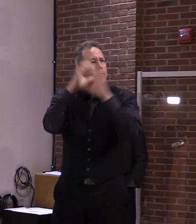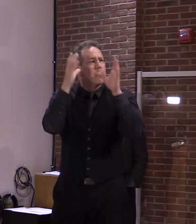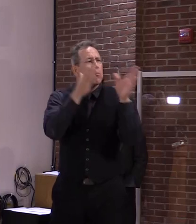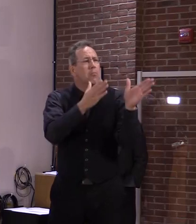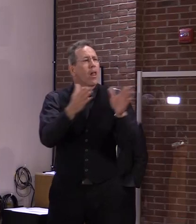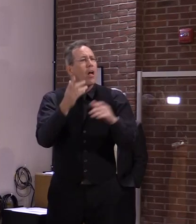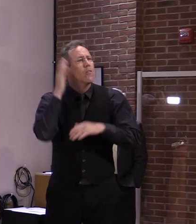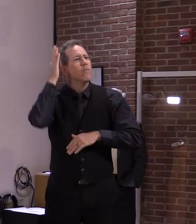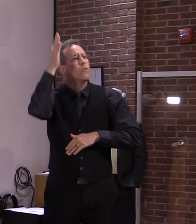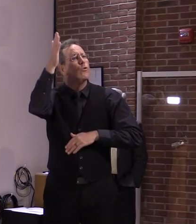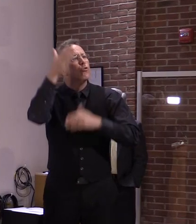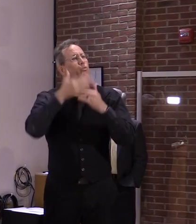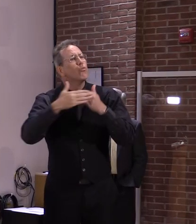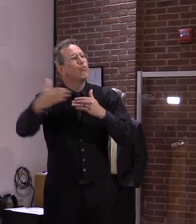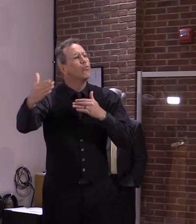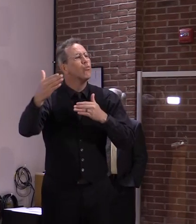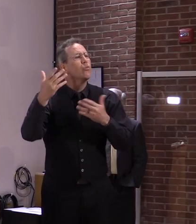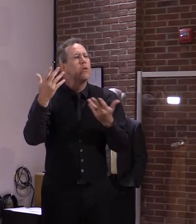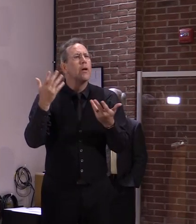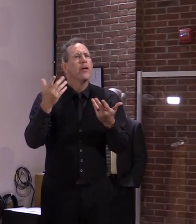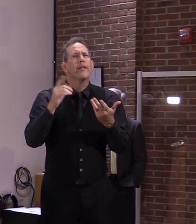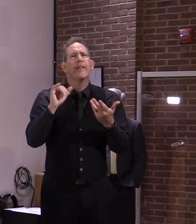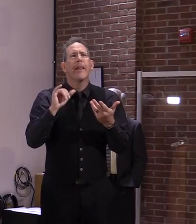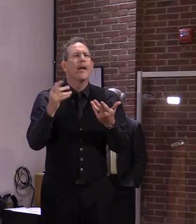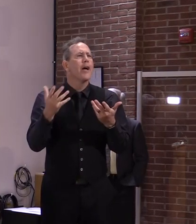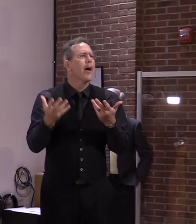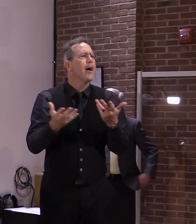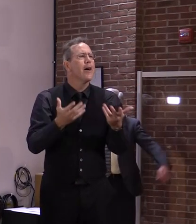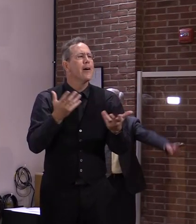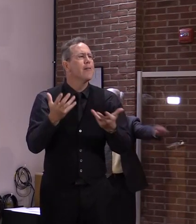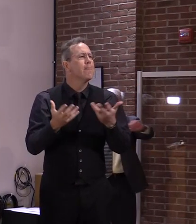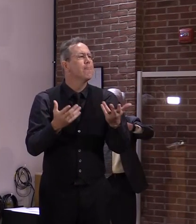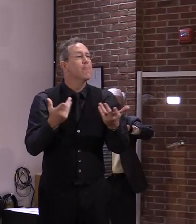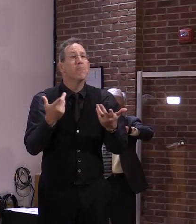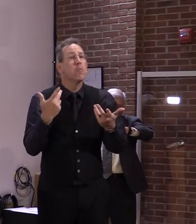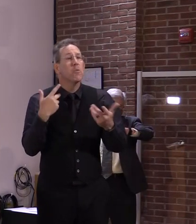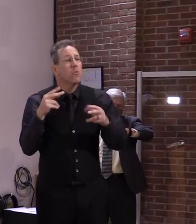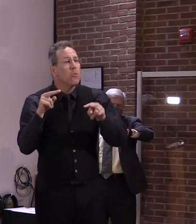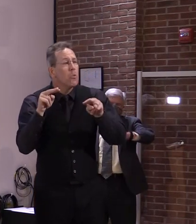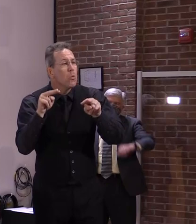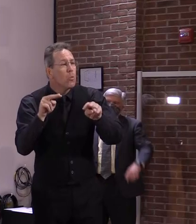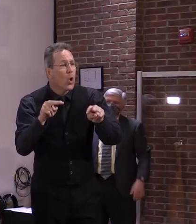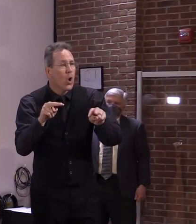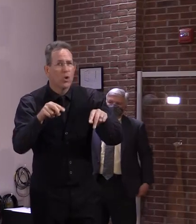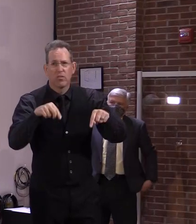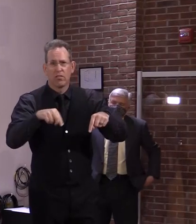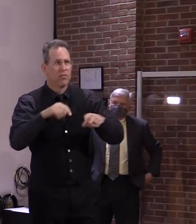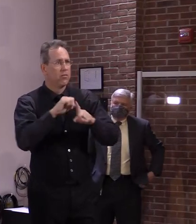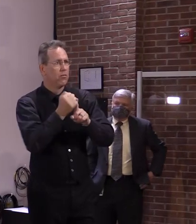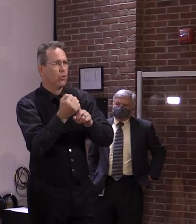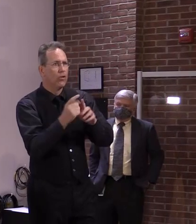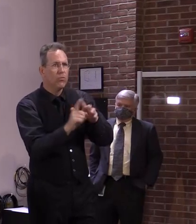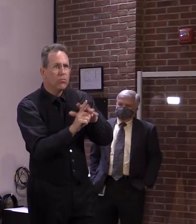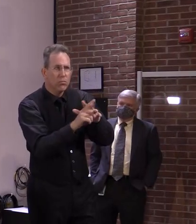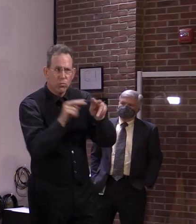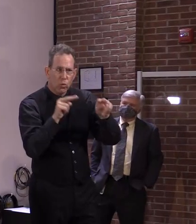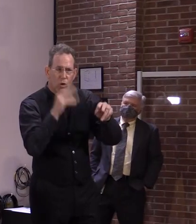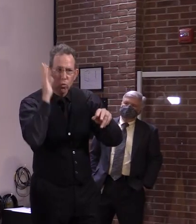for how you're going to monitor the situation? Yes, so there are some populations